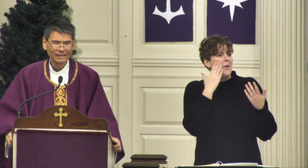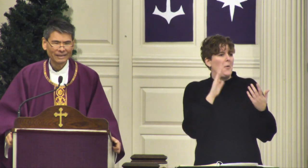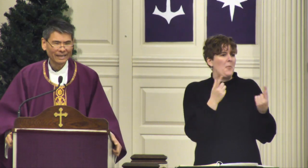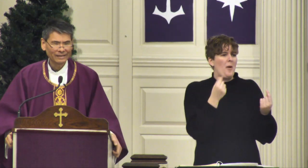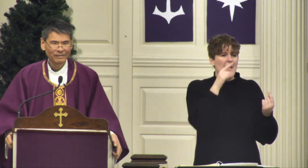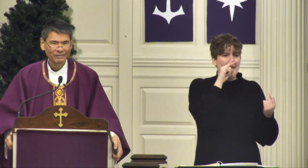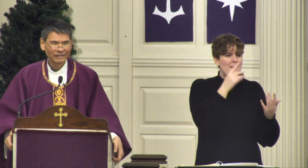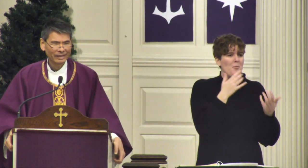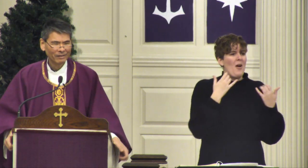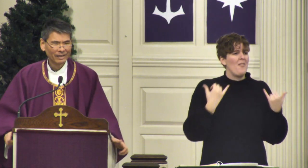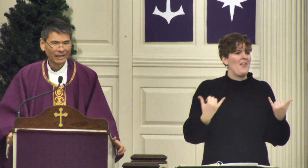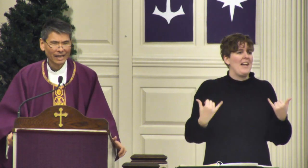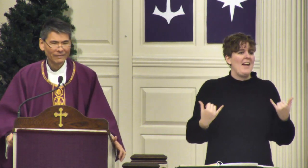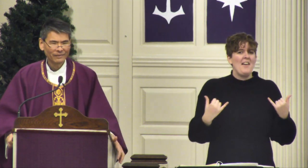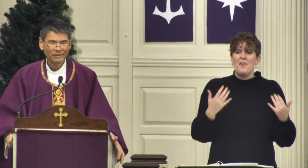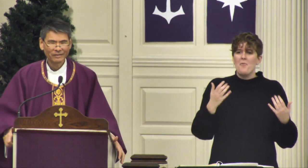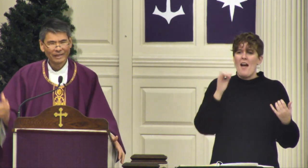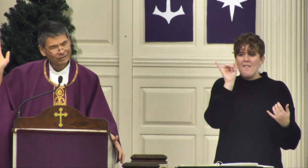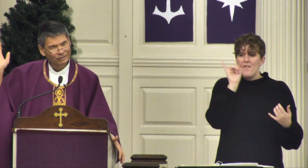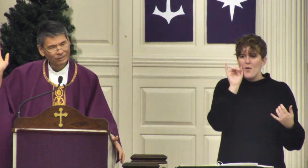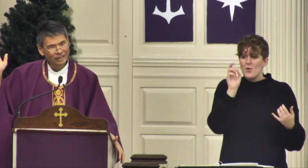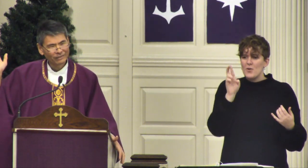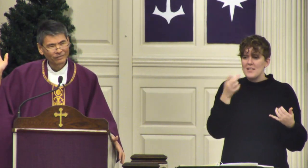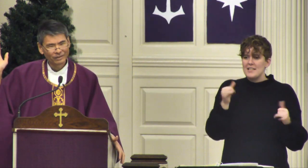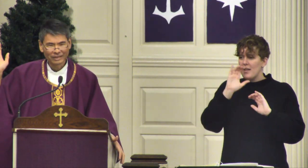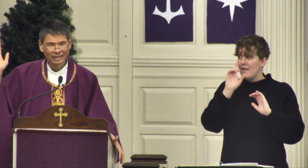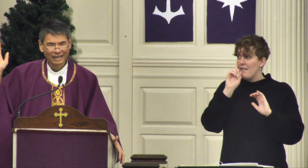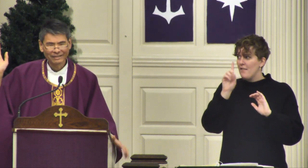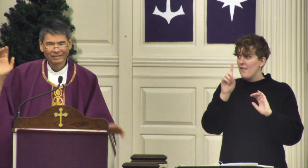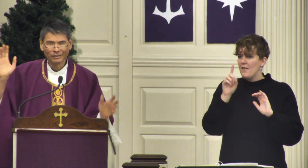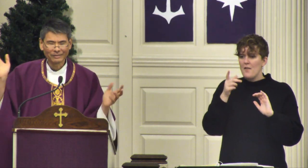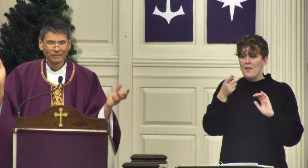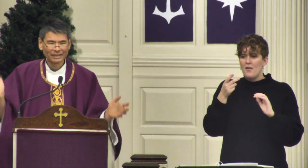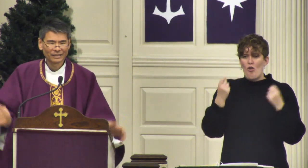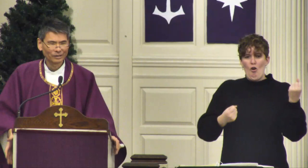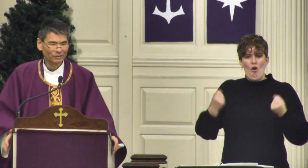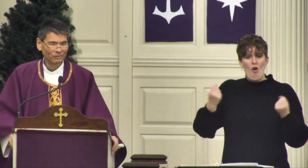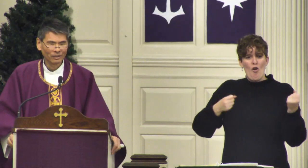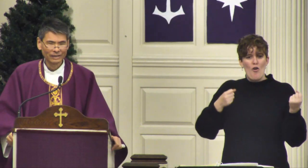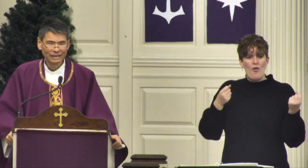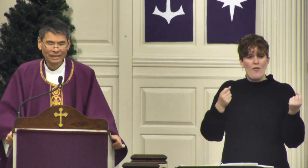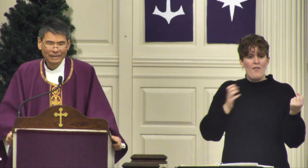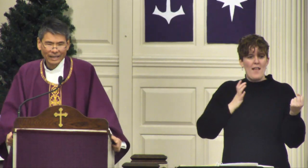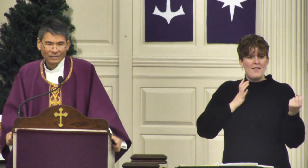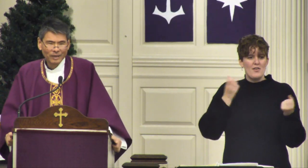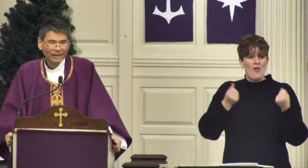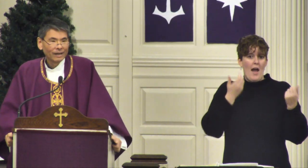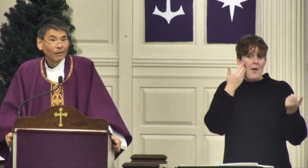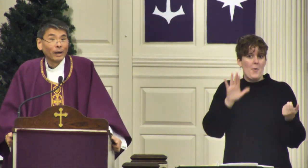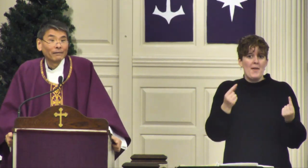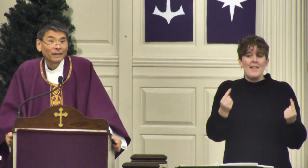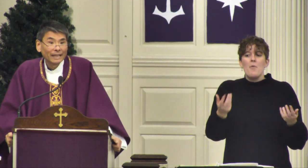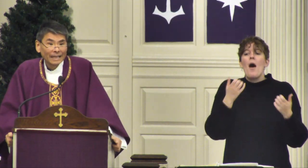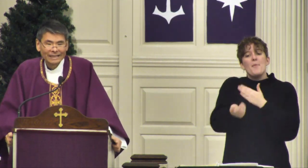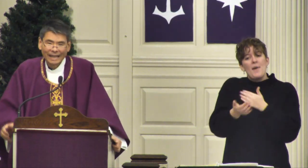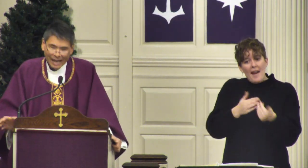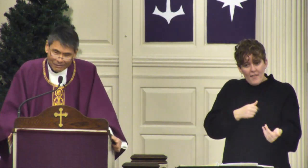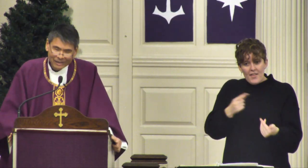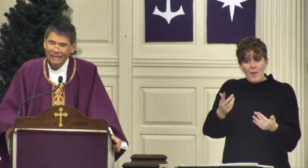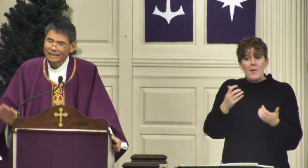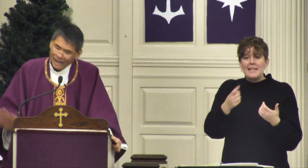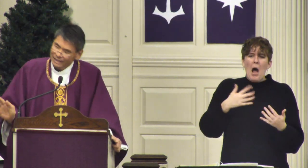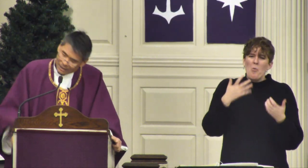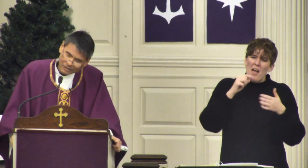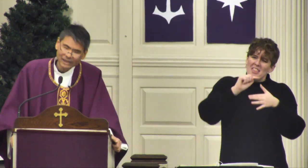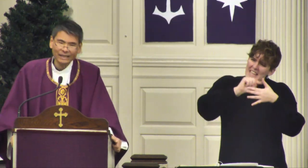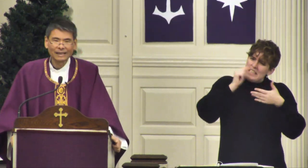these days? Do they want an iPhone, or are they still looking for the Porsche? I don't know what children want these days, but whatever it is, they say, I want this, I